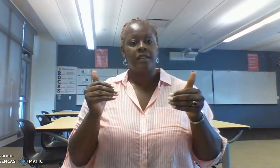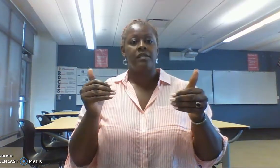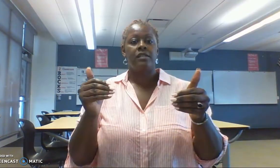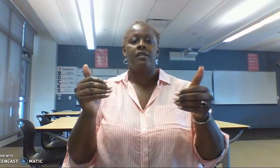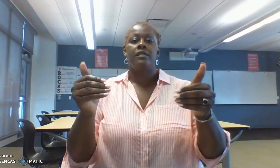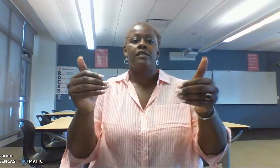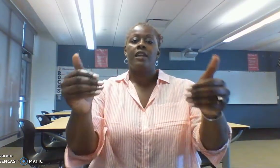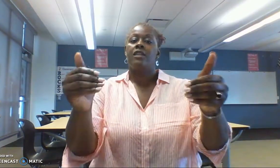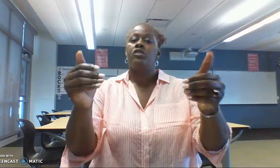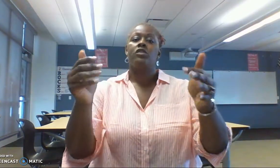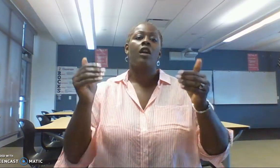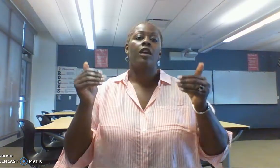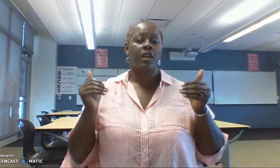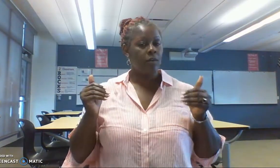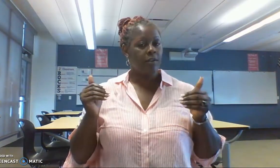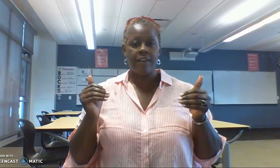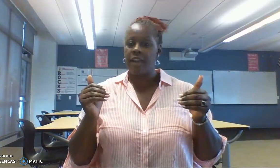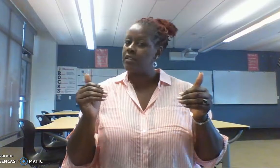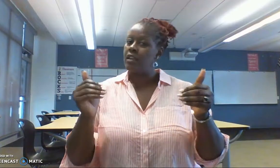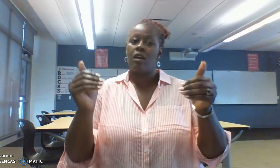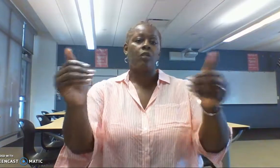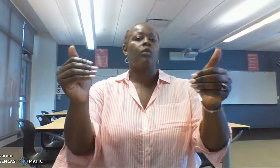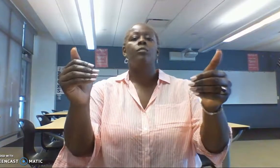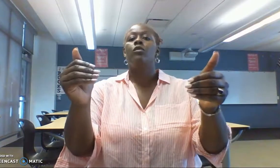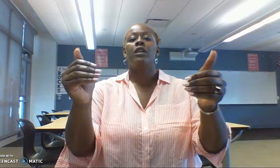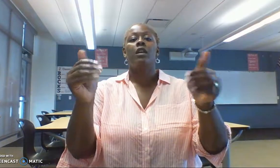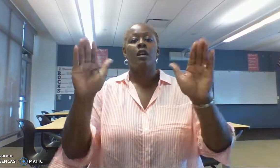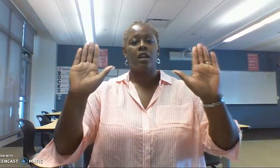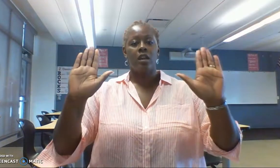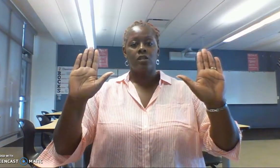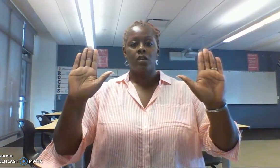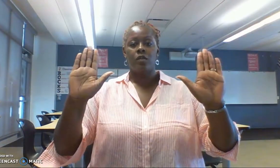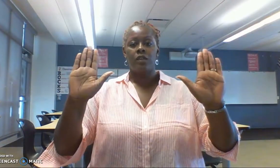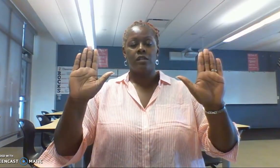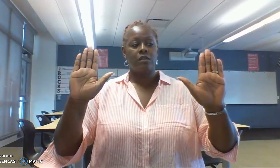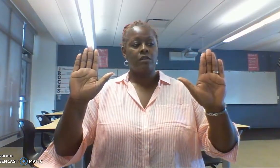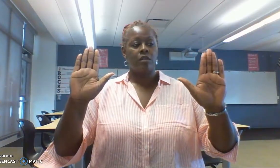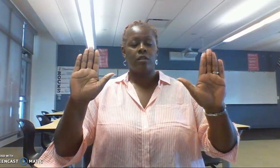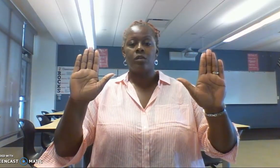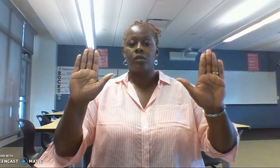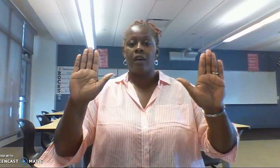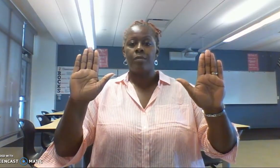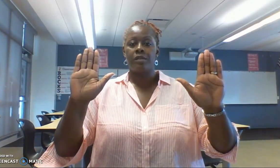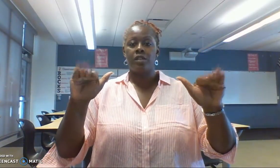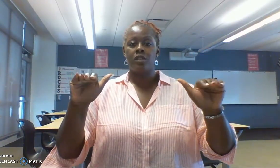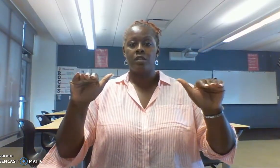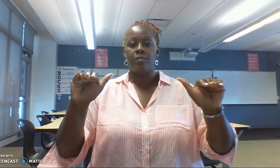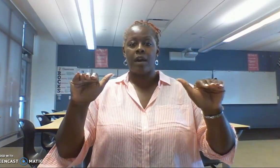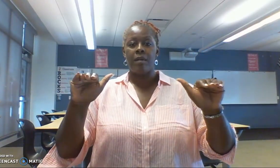Advance. This day is starting, we're advancing on, we're moving on. So this is your closed 5 positions,